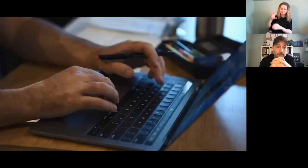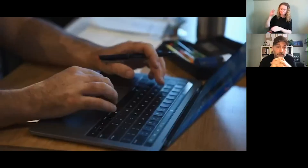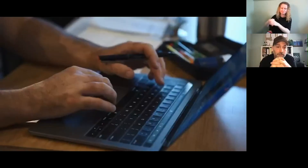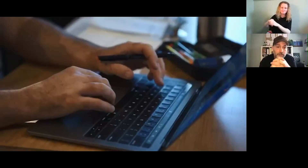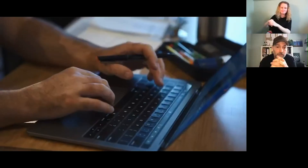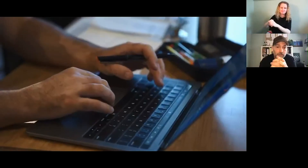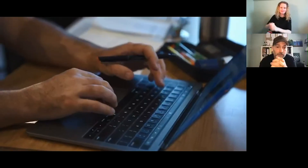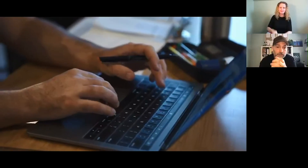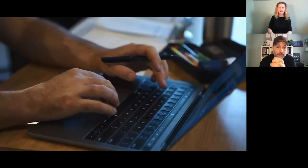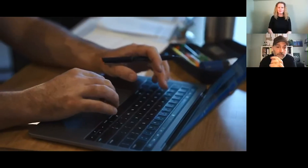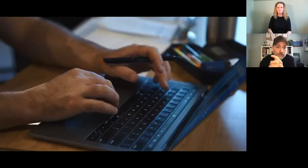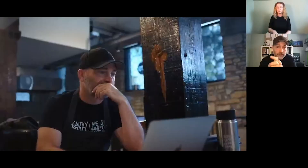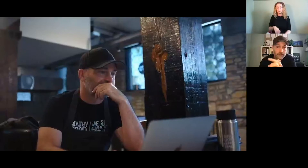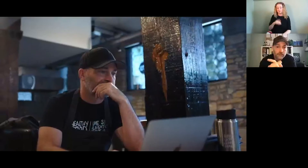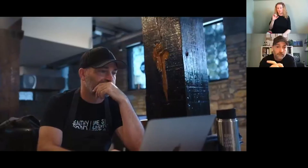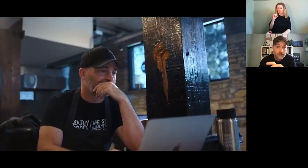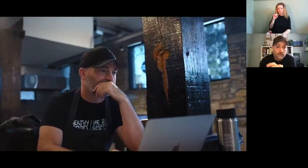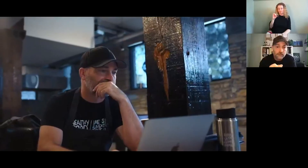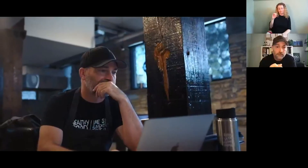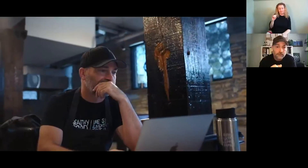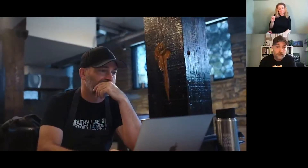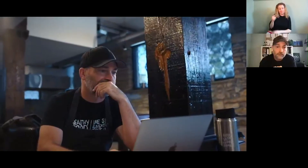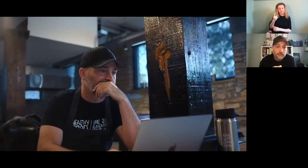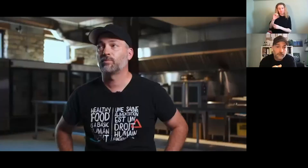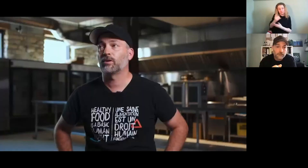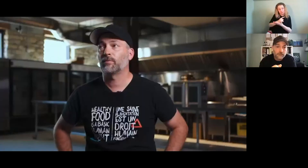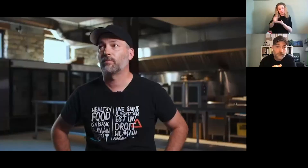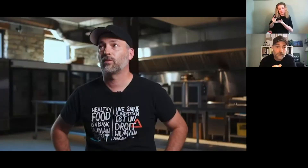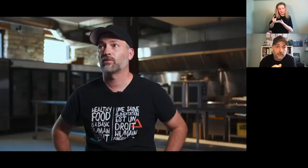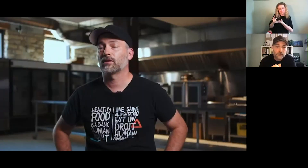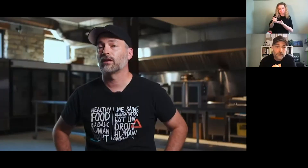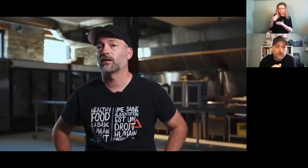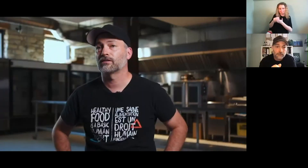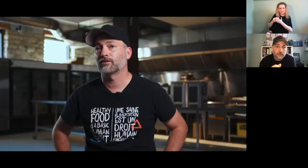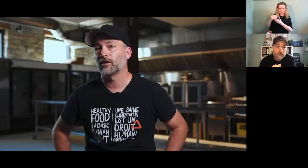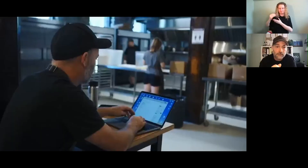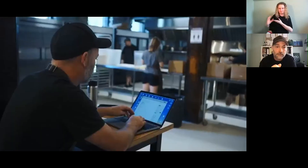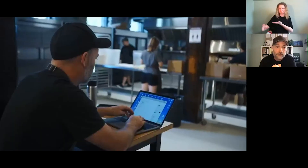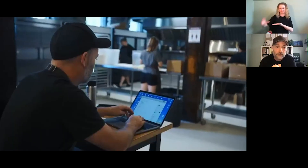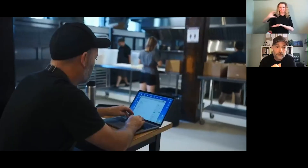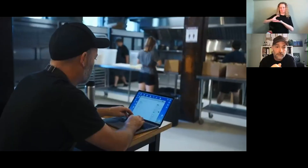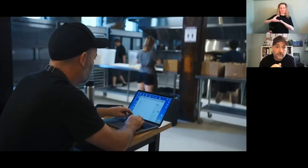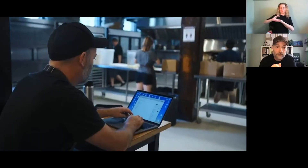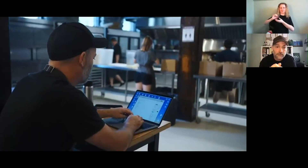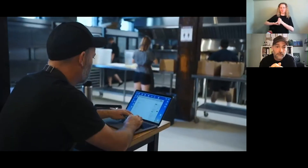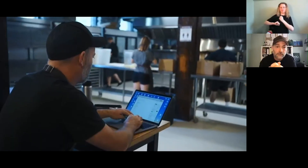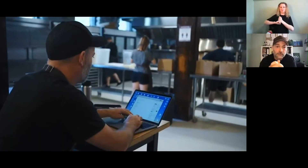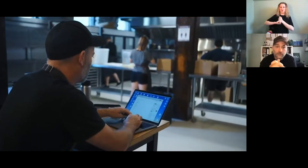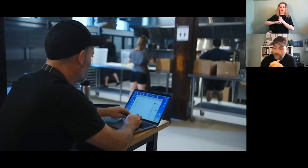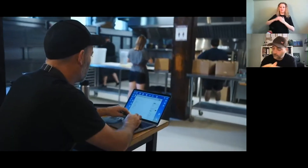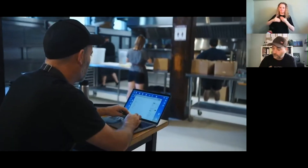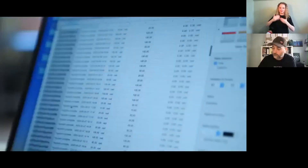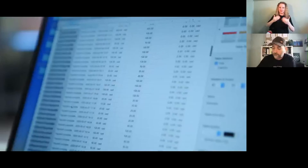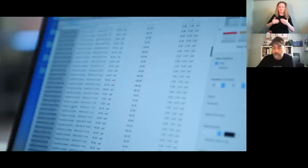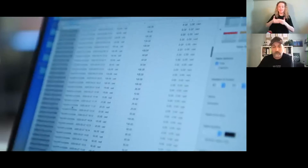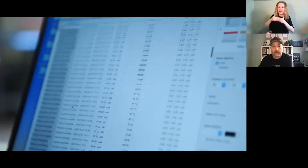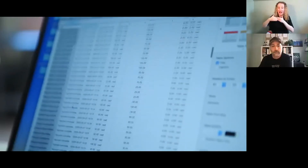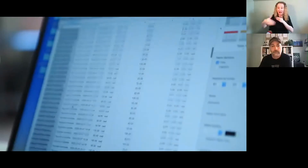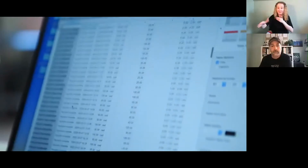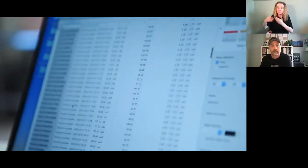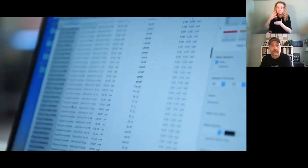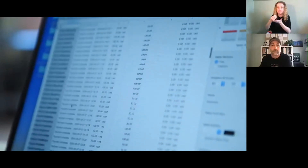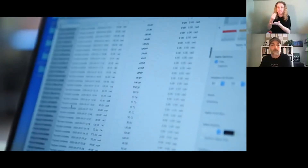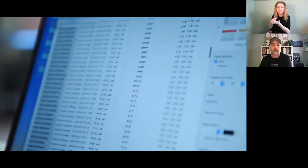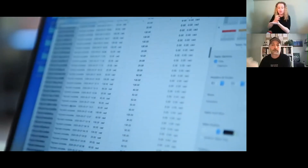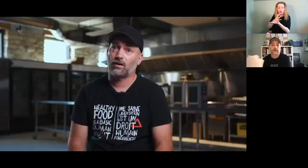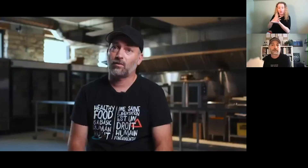weeks, and then we were responsible for fundraising the rest. I just put up a post on Instagram explaining what we were doing, and then next thing